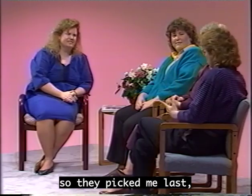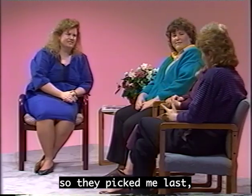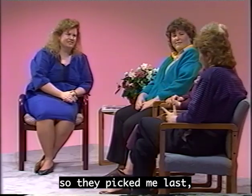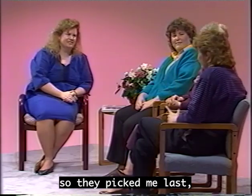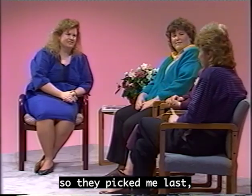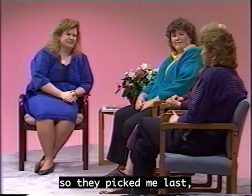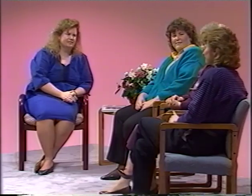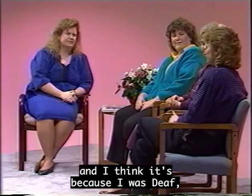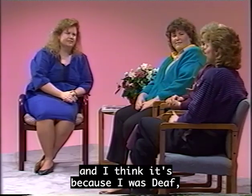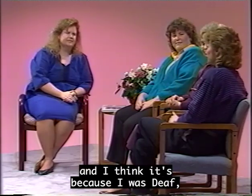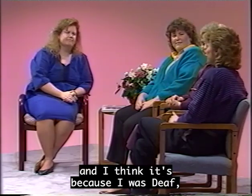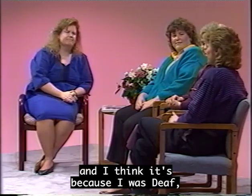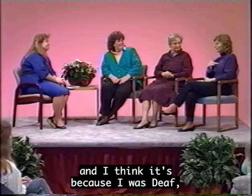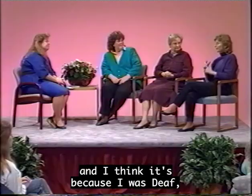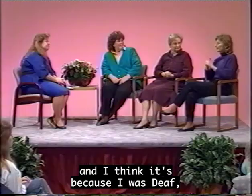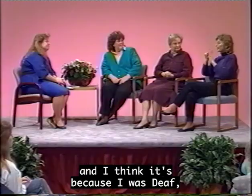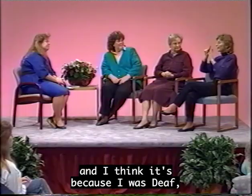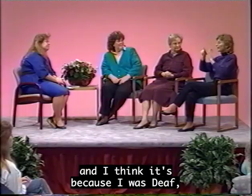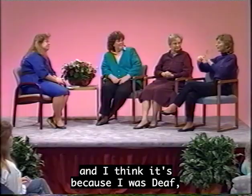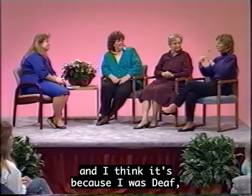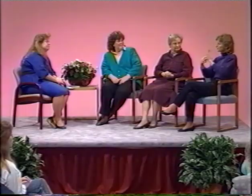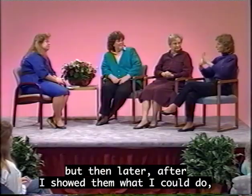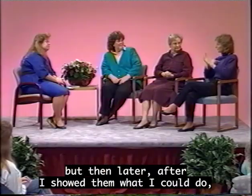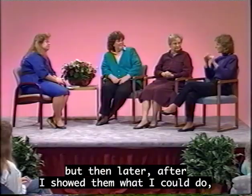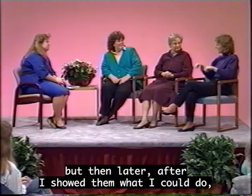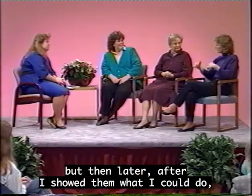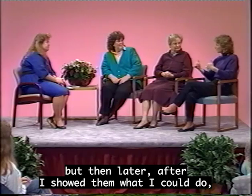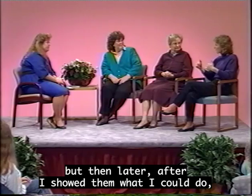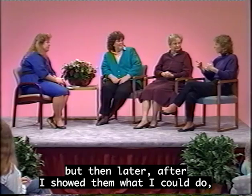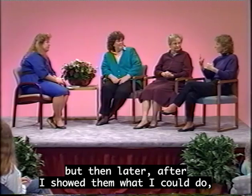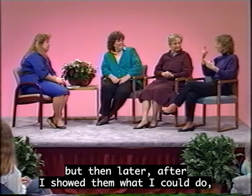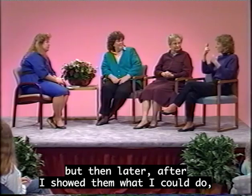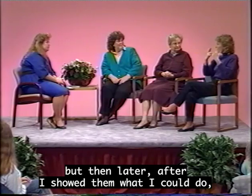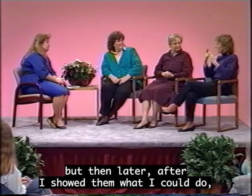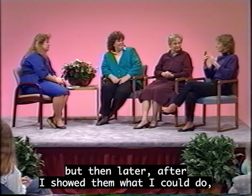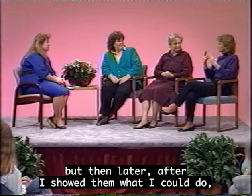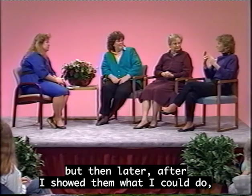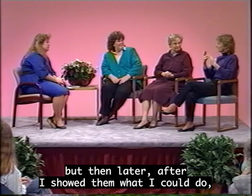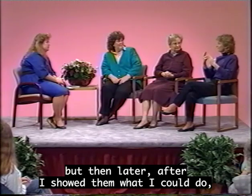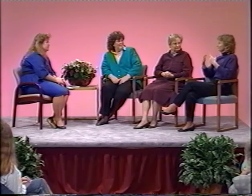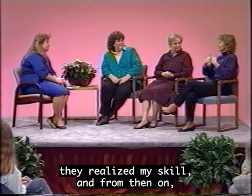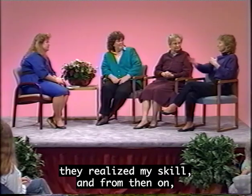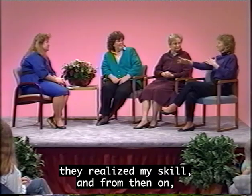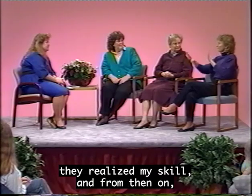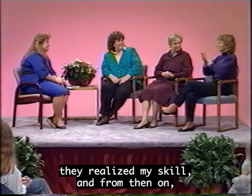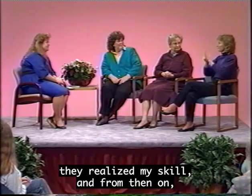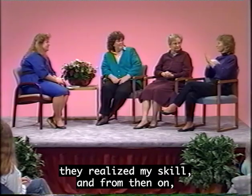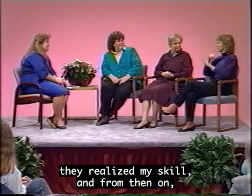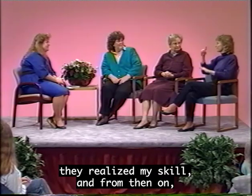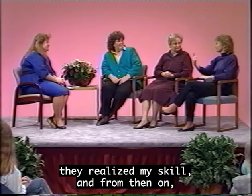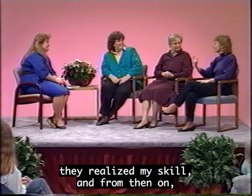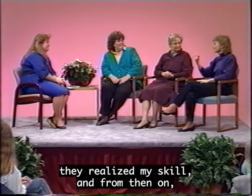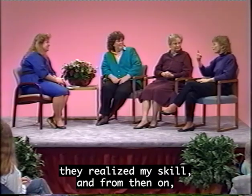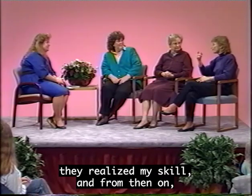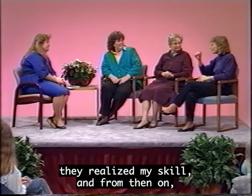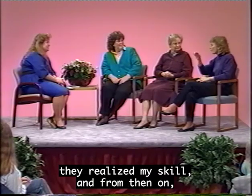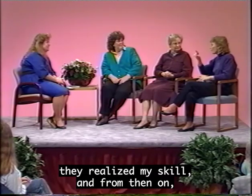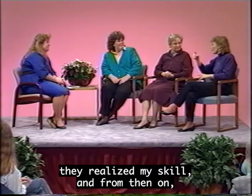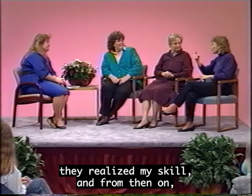last. And I think it's because I was deaf. But then later, after I showed them what I could do, they realized my skill, and